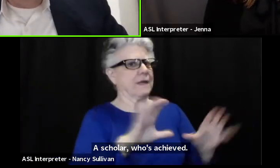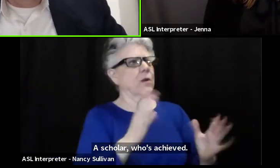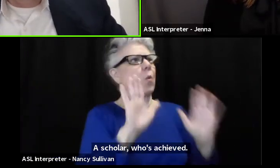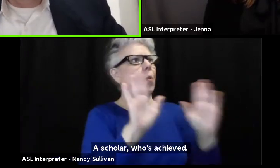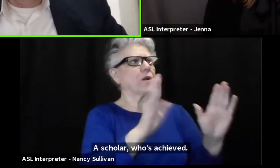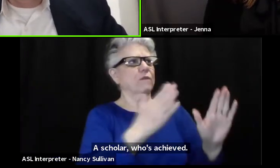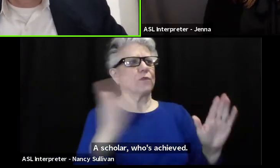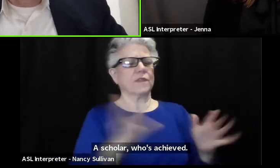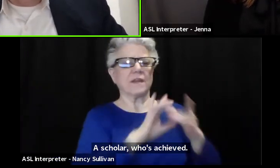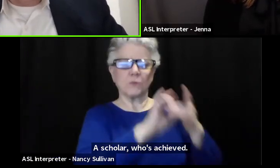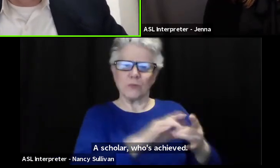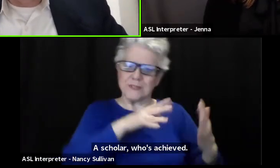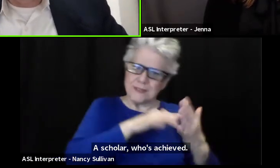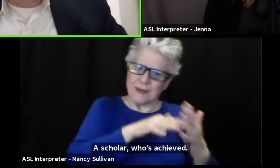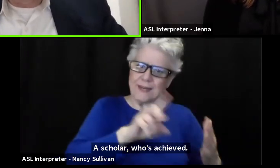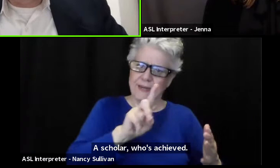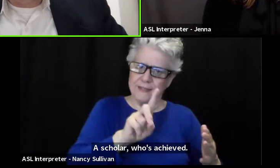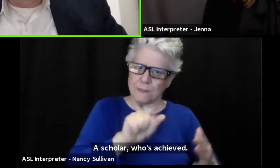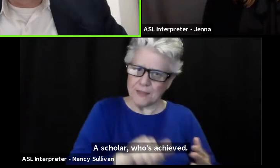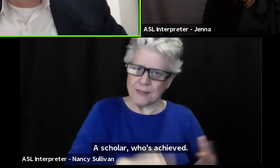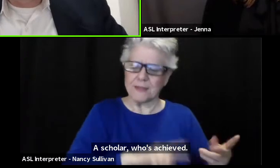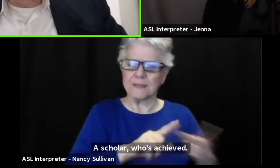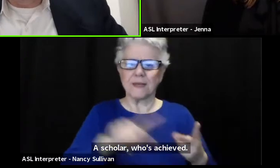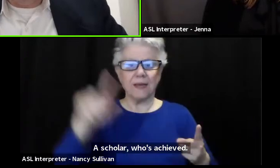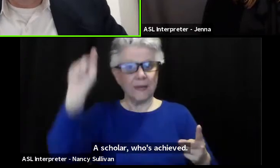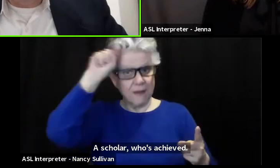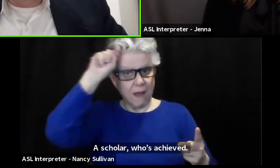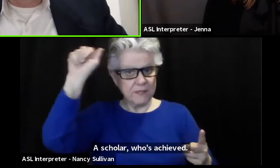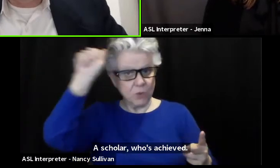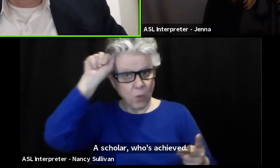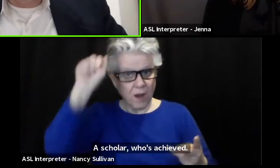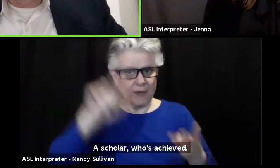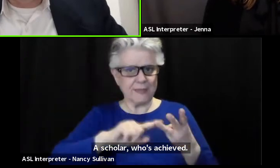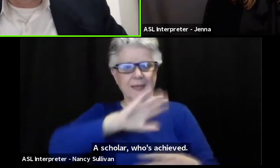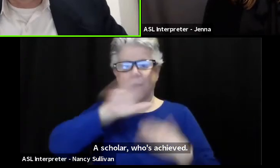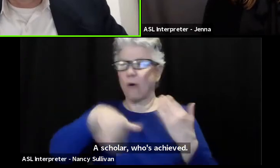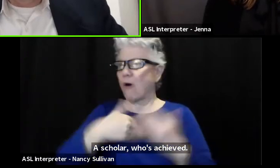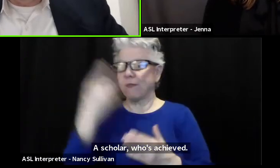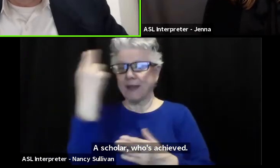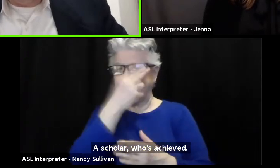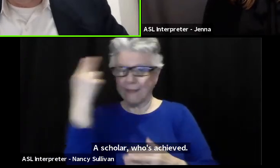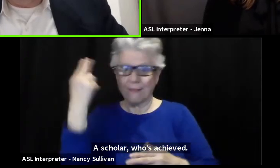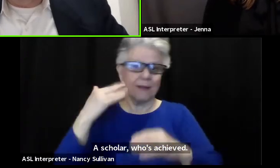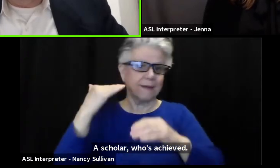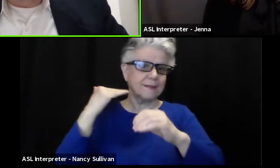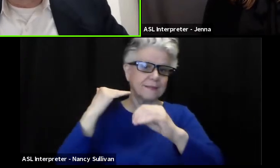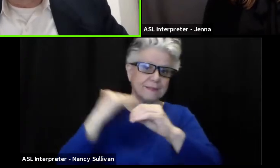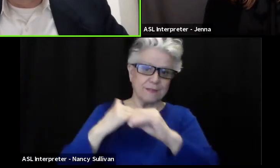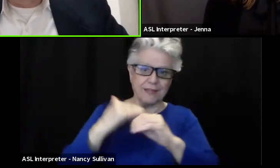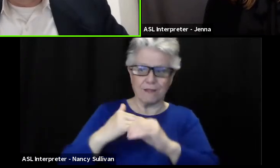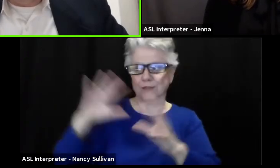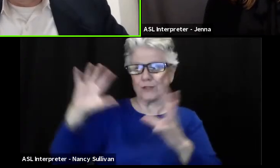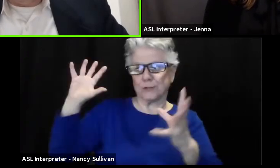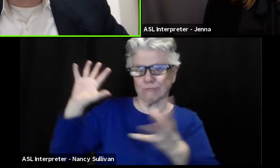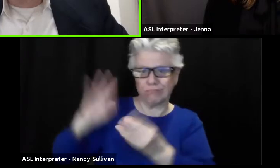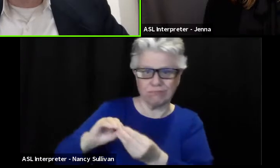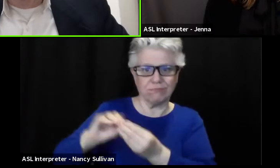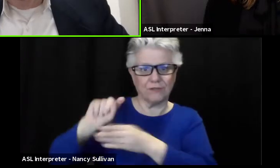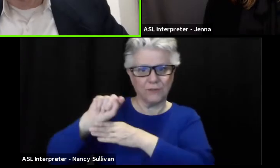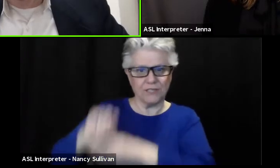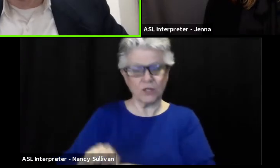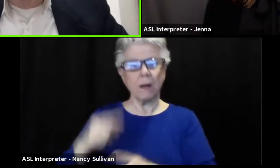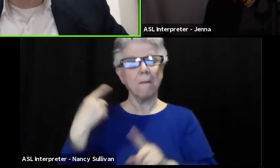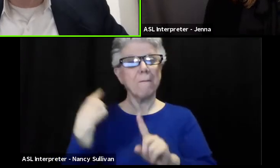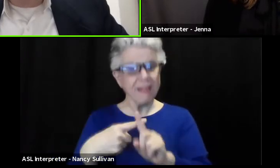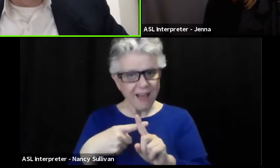area of disability studies, the studies of Thomas Aquinas and the whole Catholic intellectual tradition, but also very proudly, one of